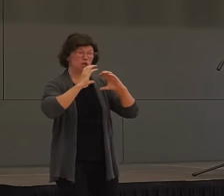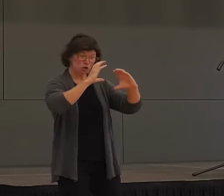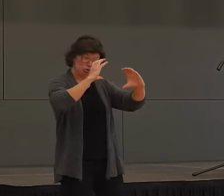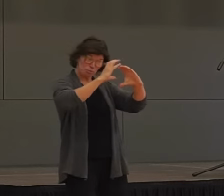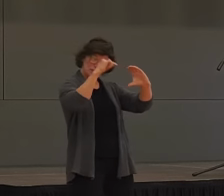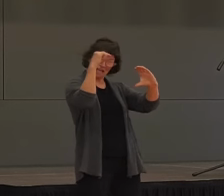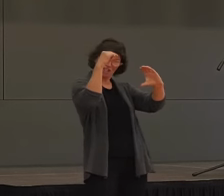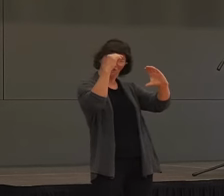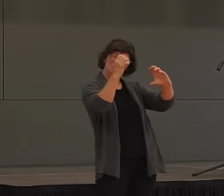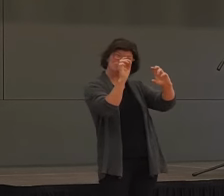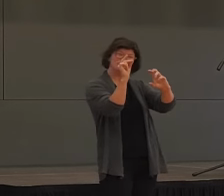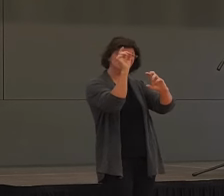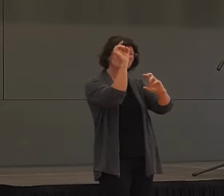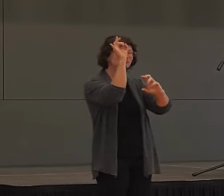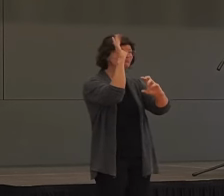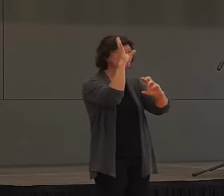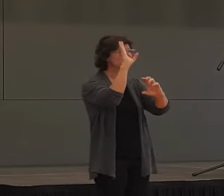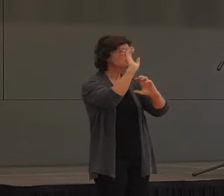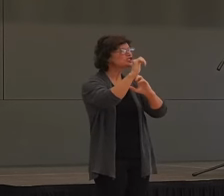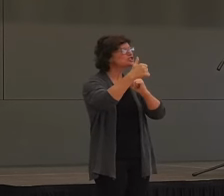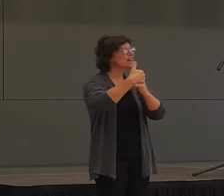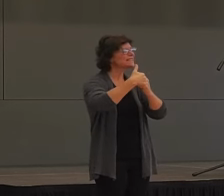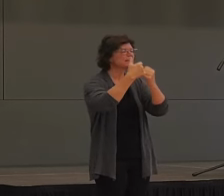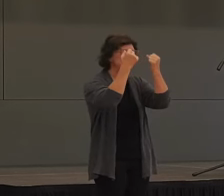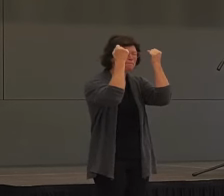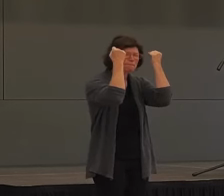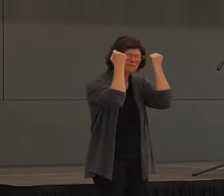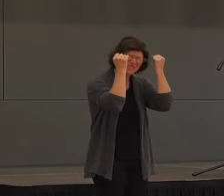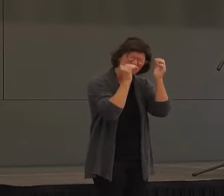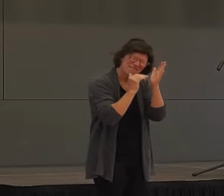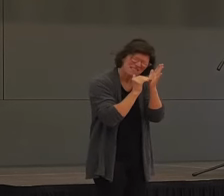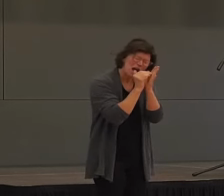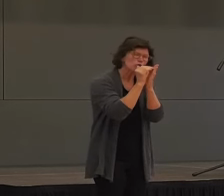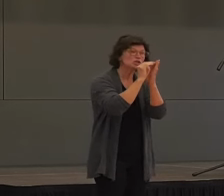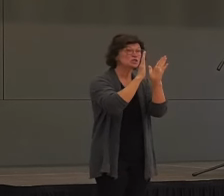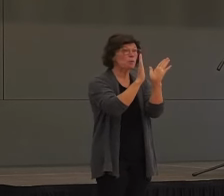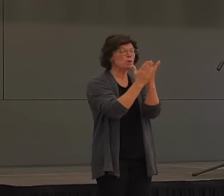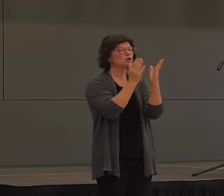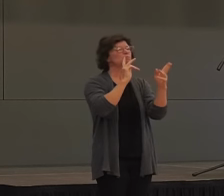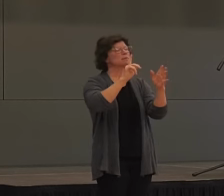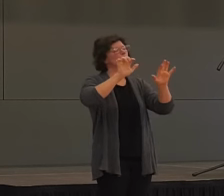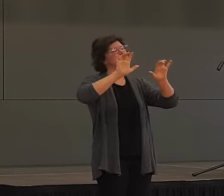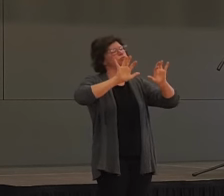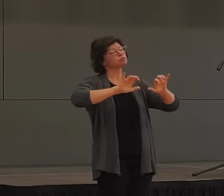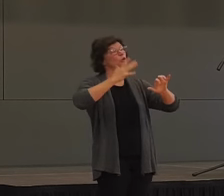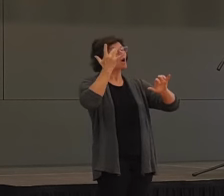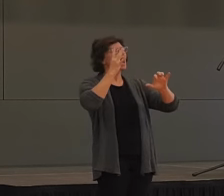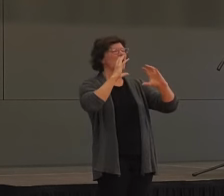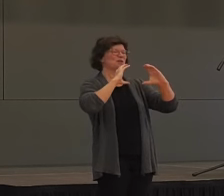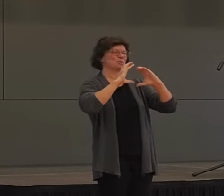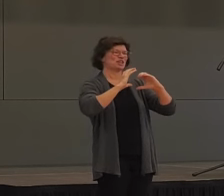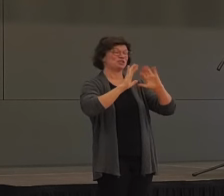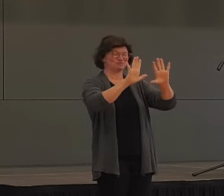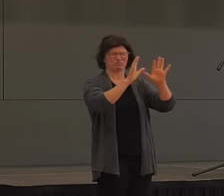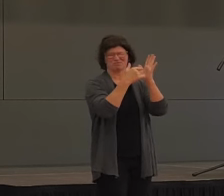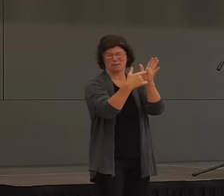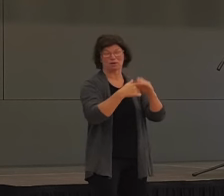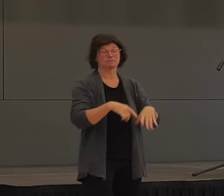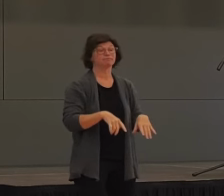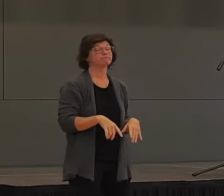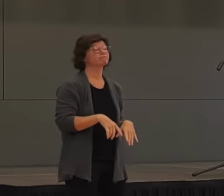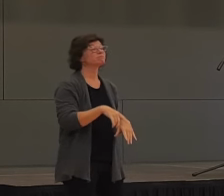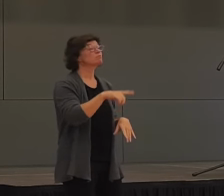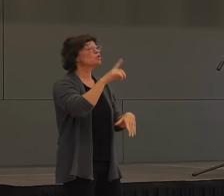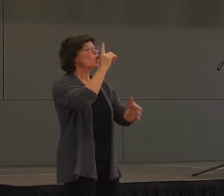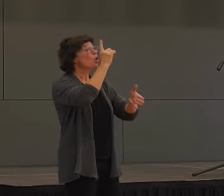challenging. There's been hundreds, if not thousands, of books written about communication, and it might go something like this. What you